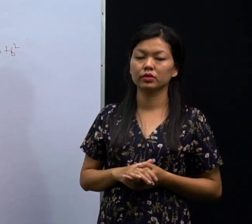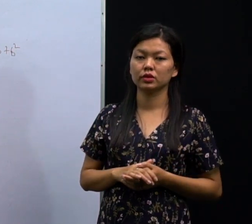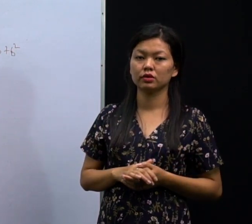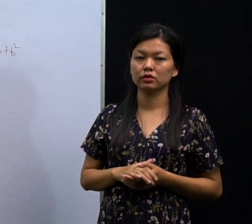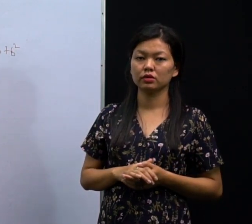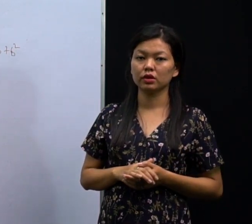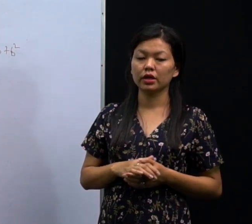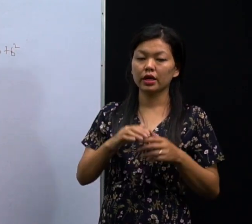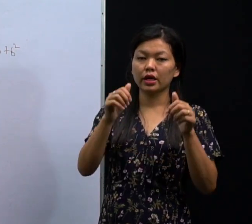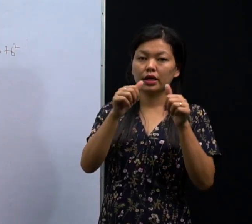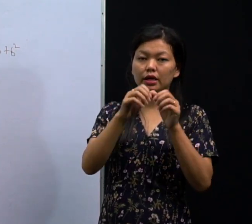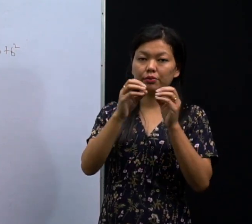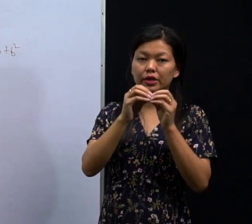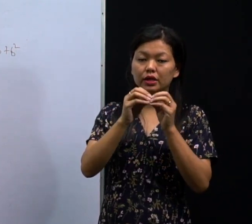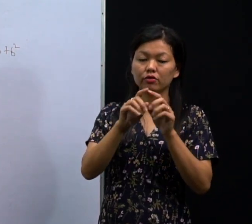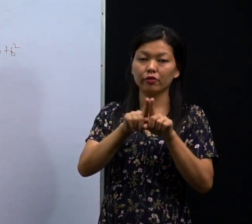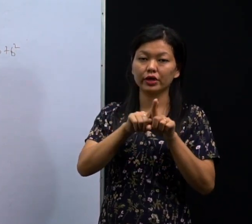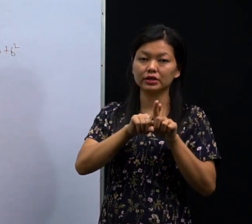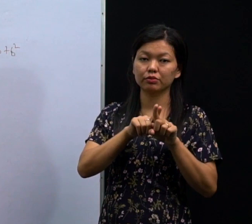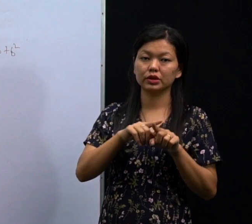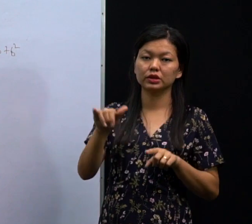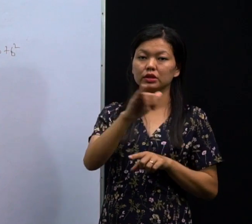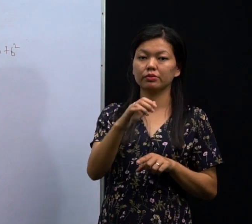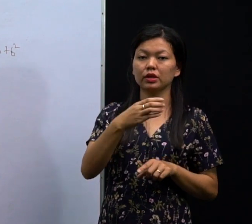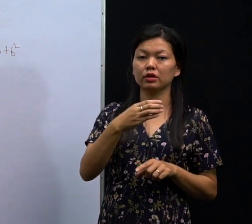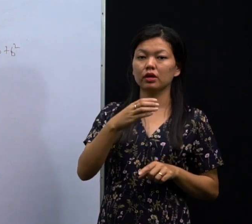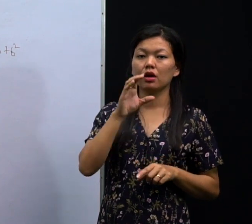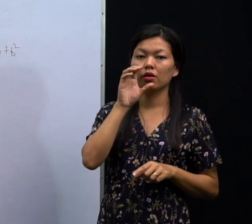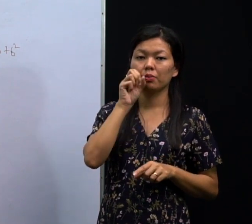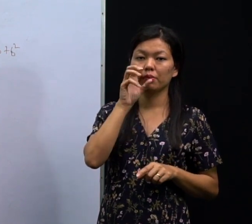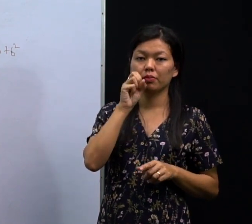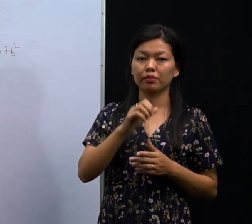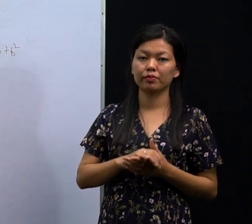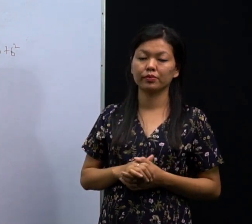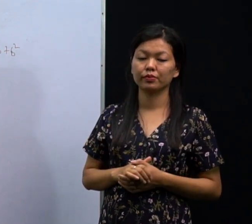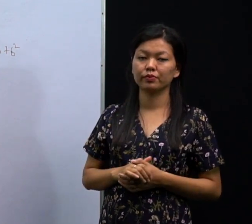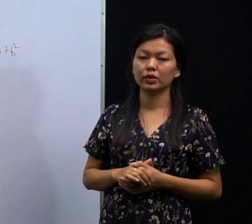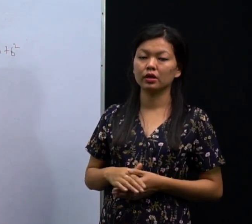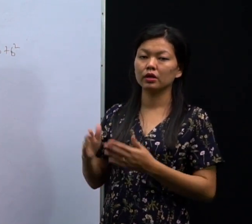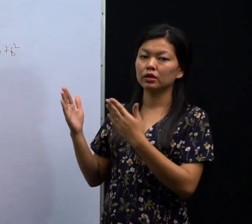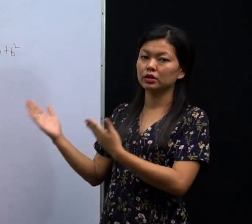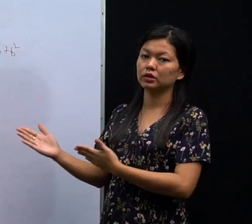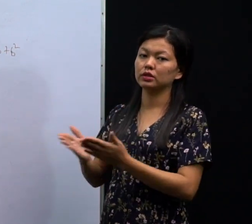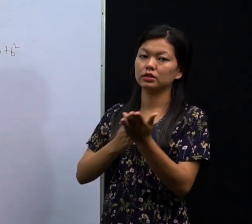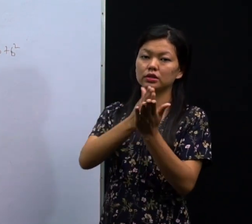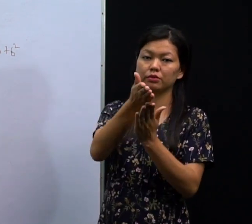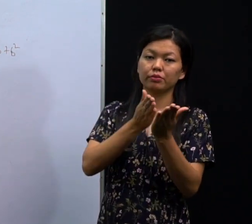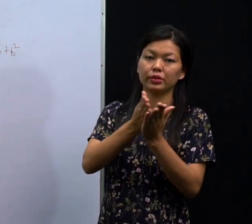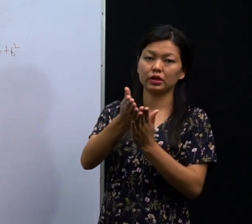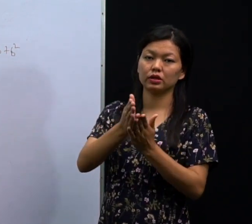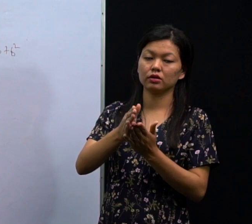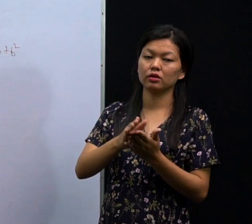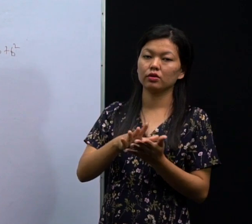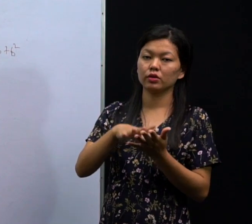AB just like a mango, is not it? So that, look at here, we got the same answer. So this is the way we can get. Likewise,